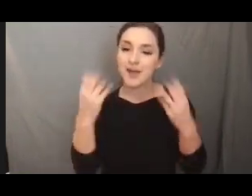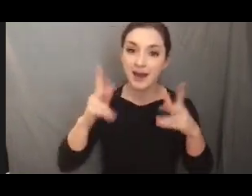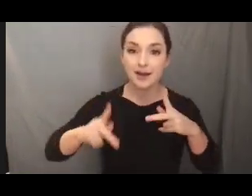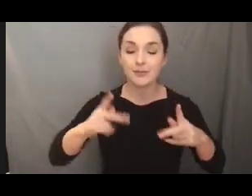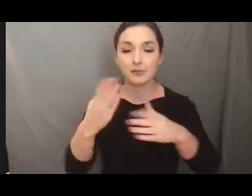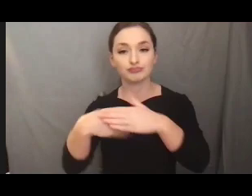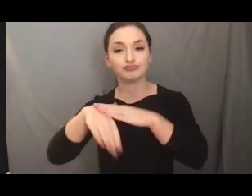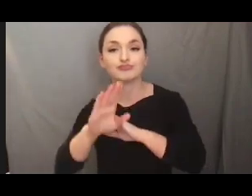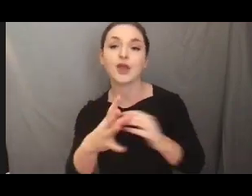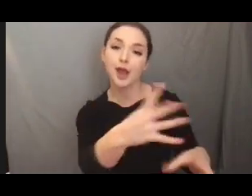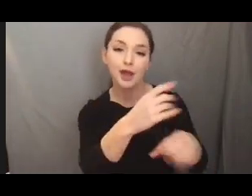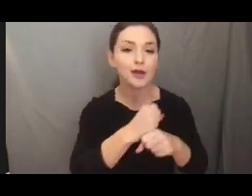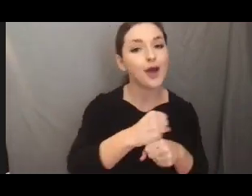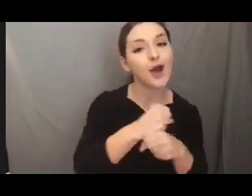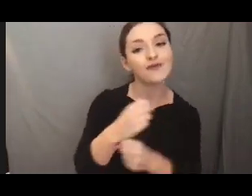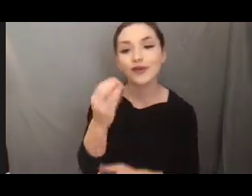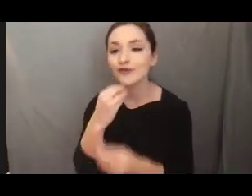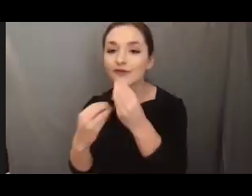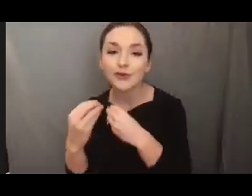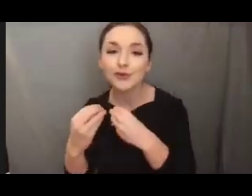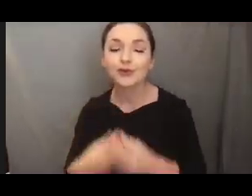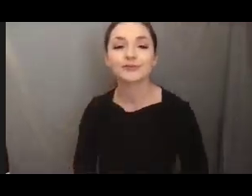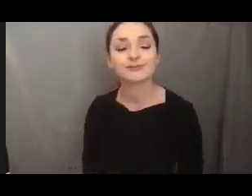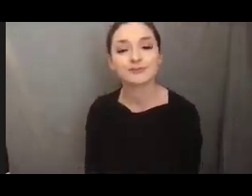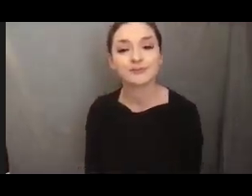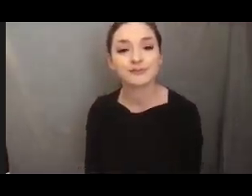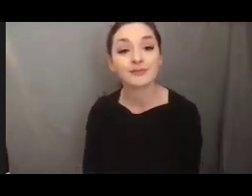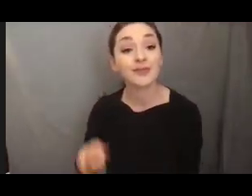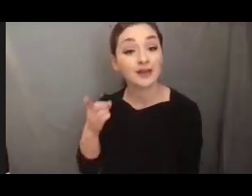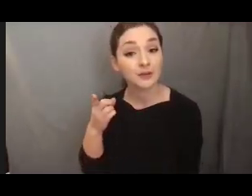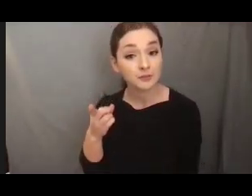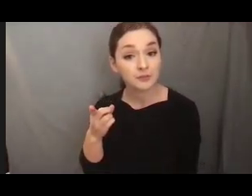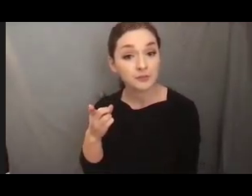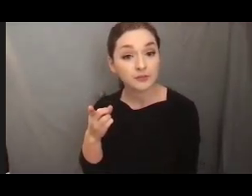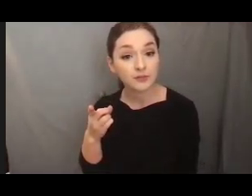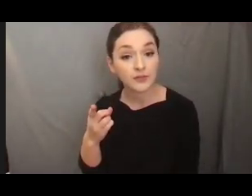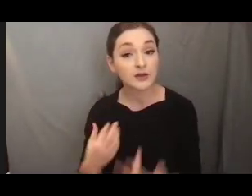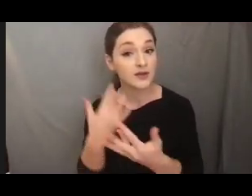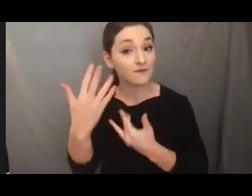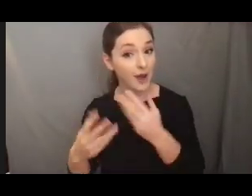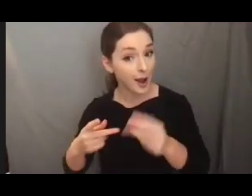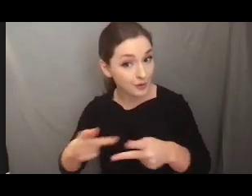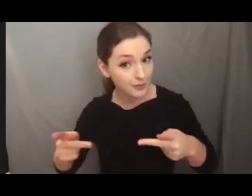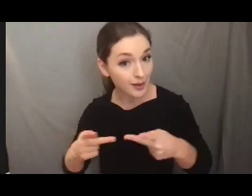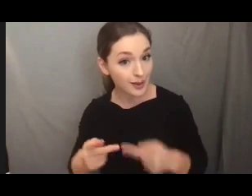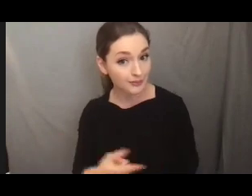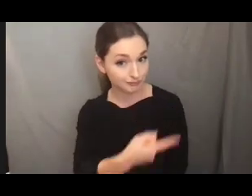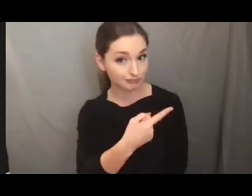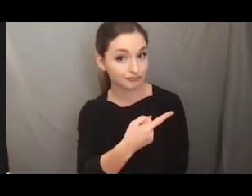and treats and stuff like that. Right here, this is actually a fireplace. And there's